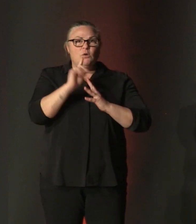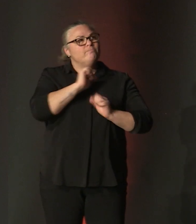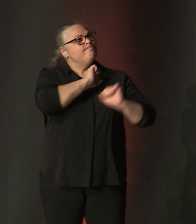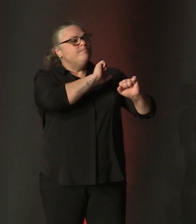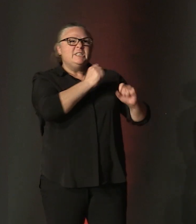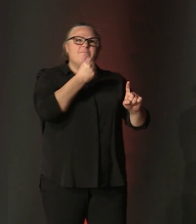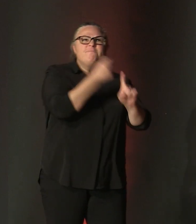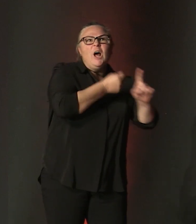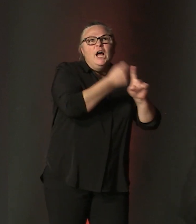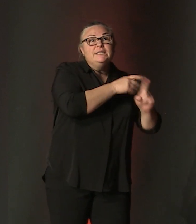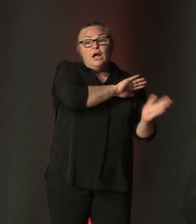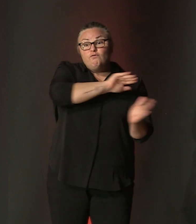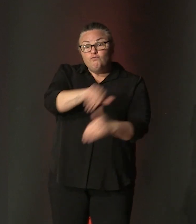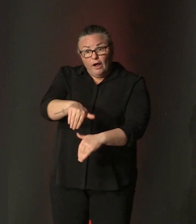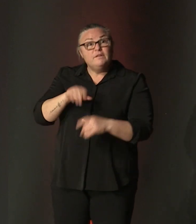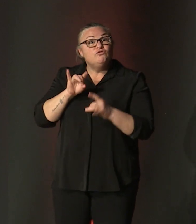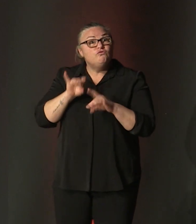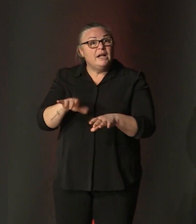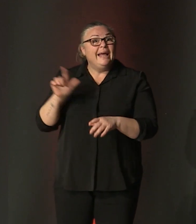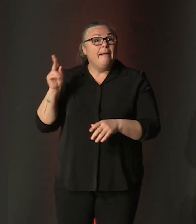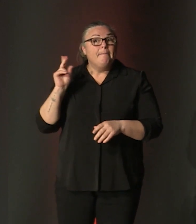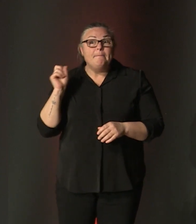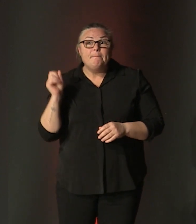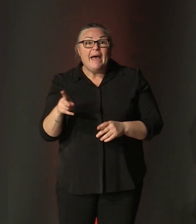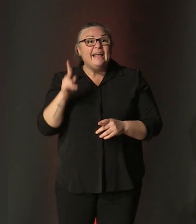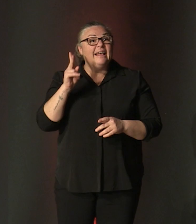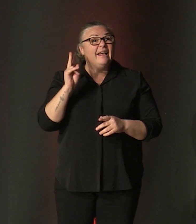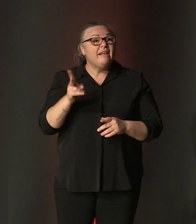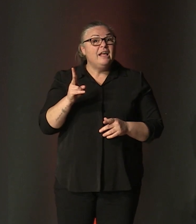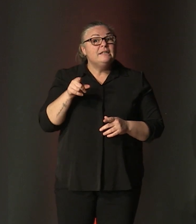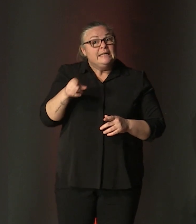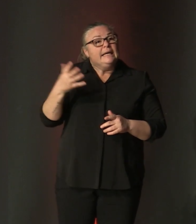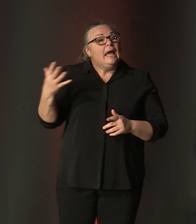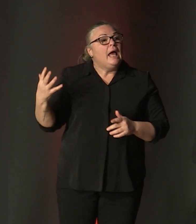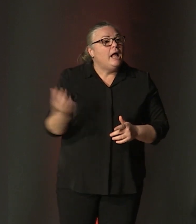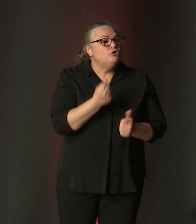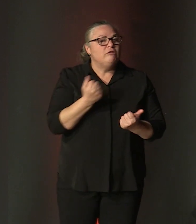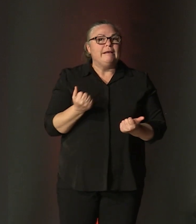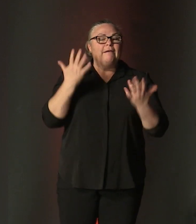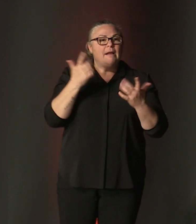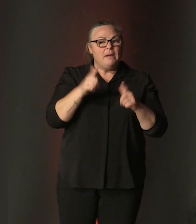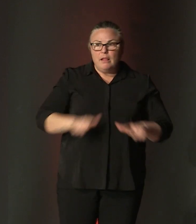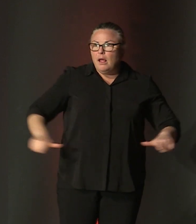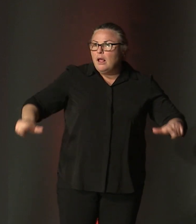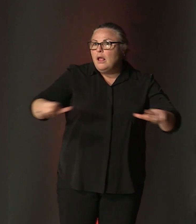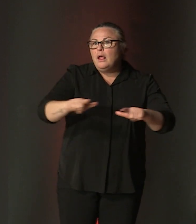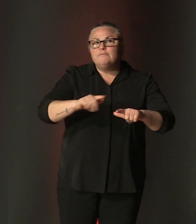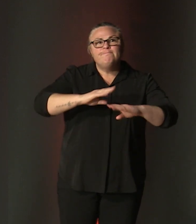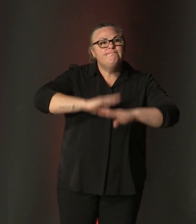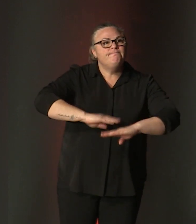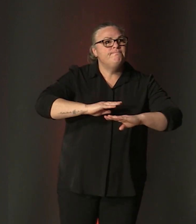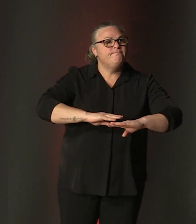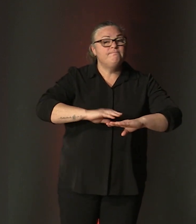for was if he surrendered his land, his language, his